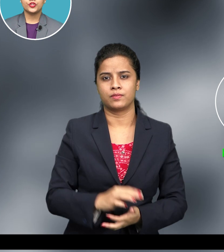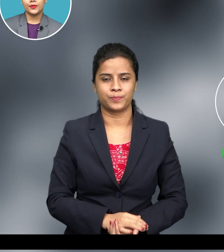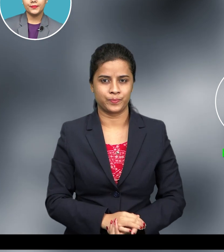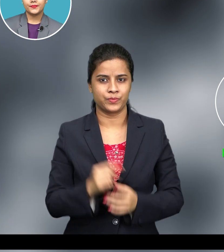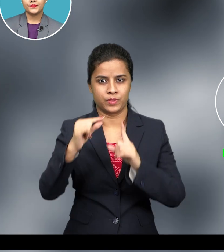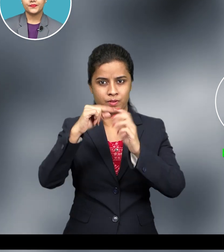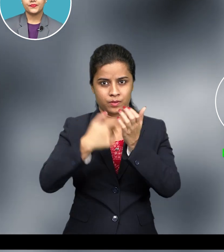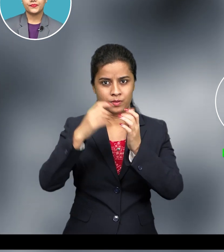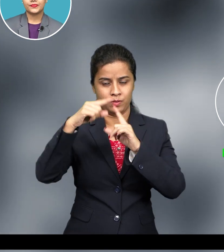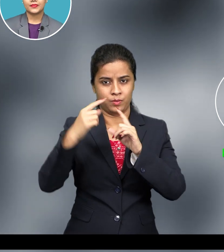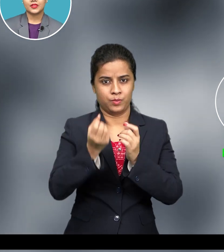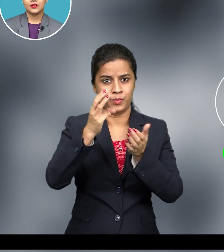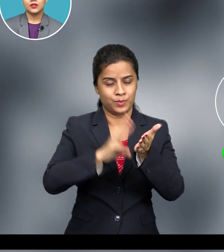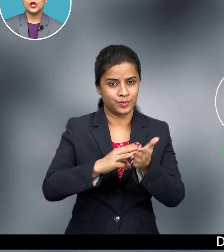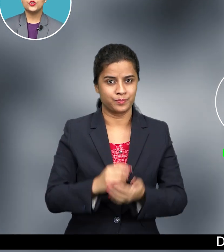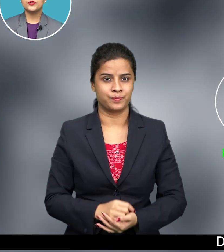protium,